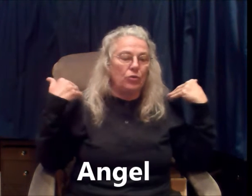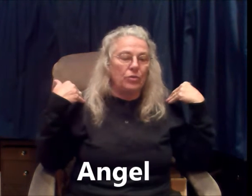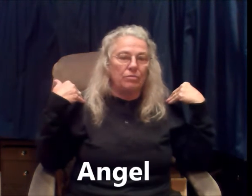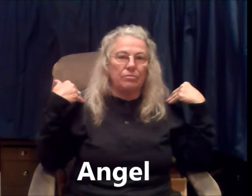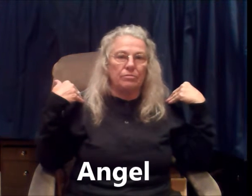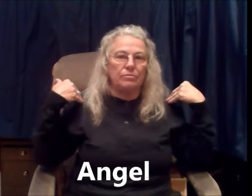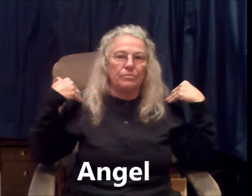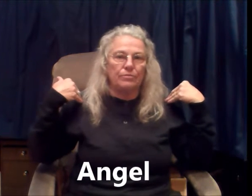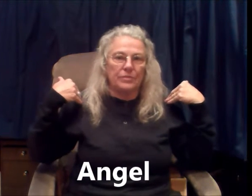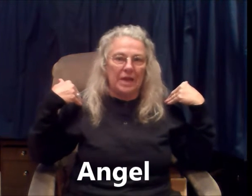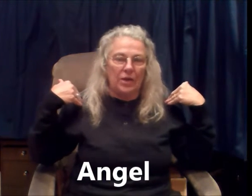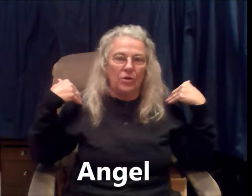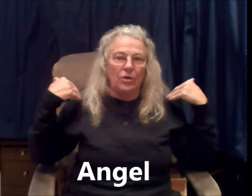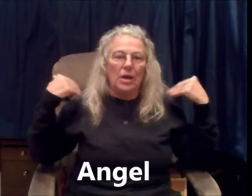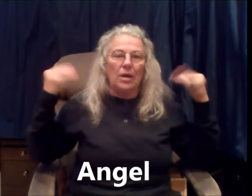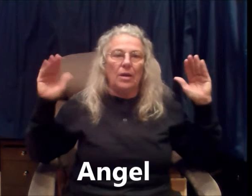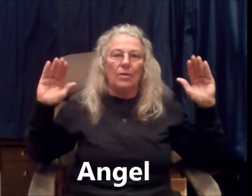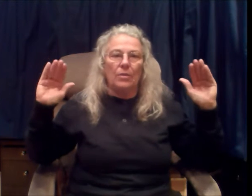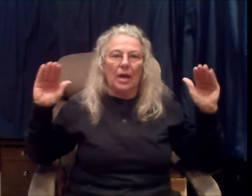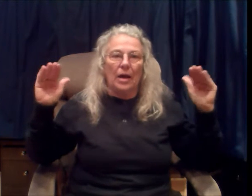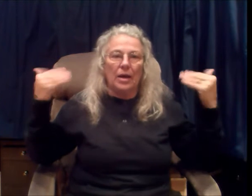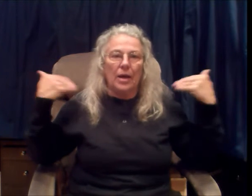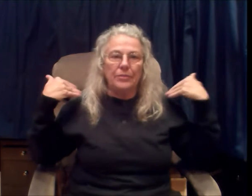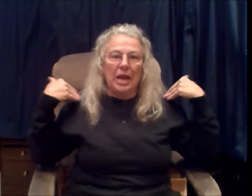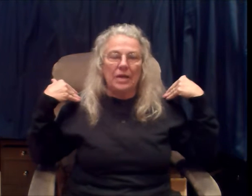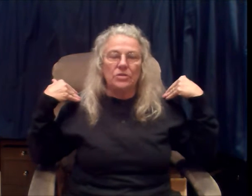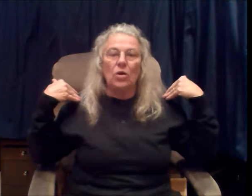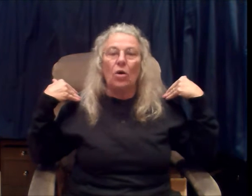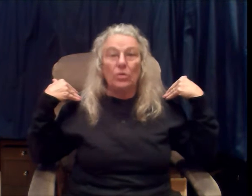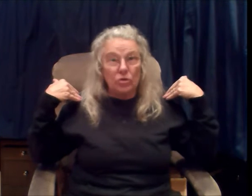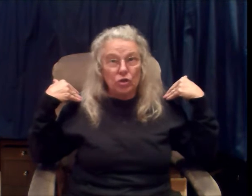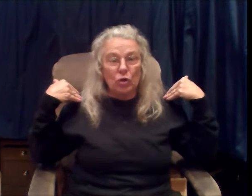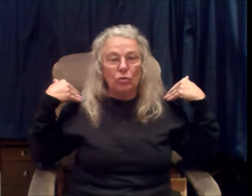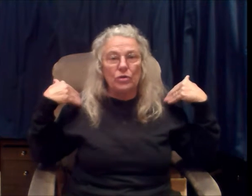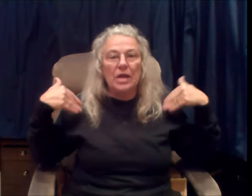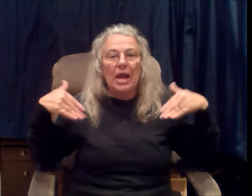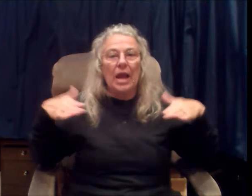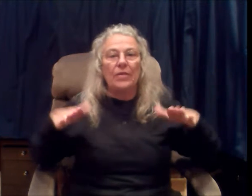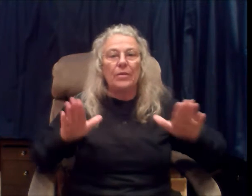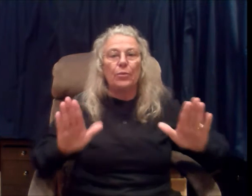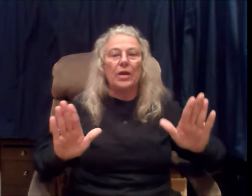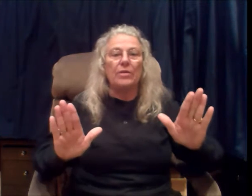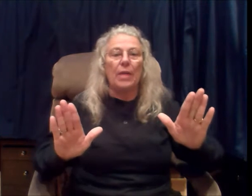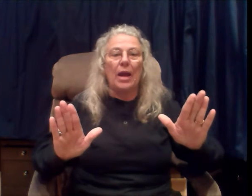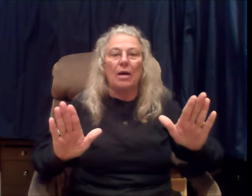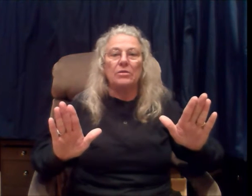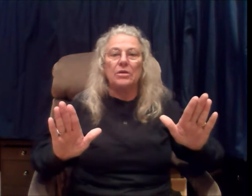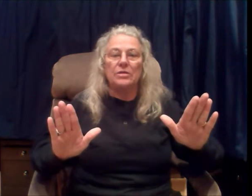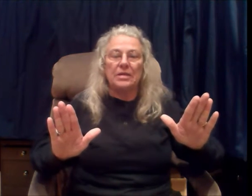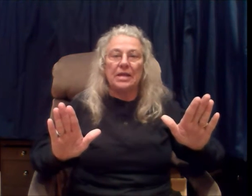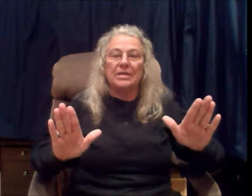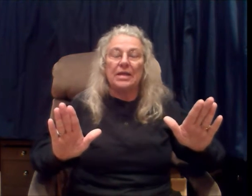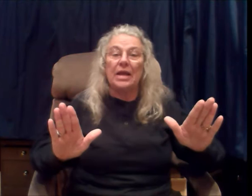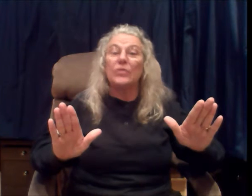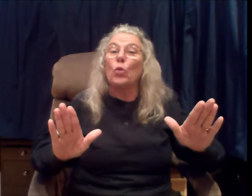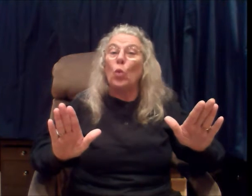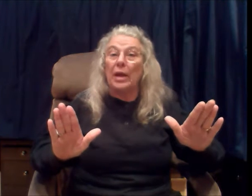you take your cupped hands on your shoulders and then bring them out to designate the